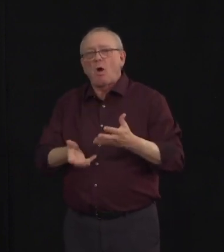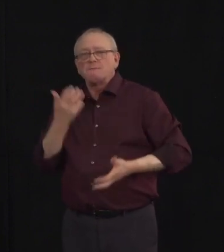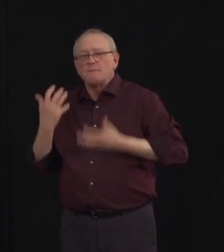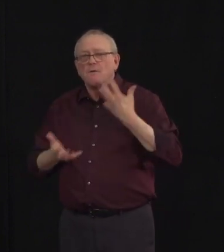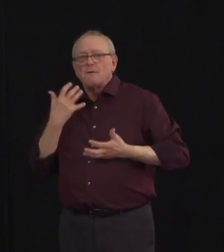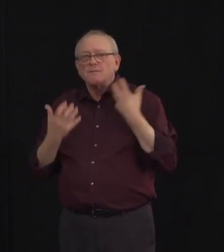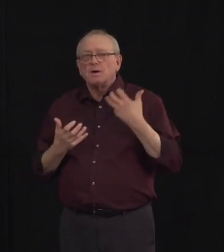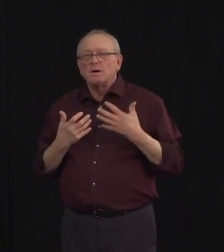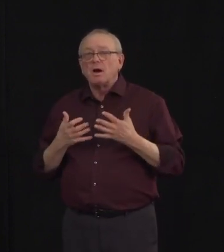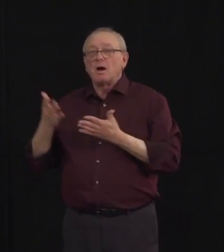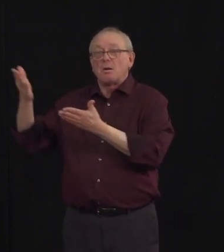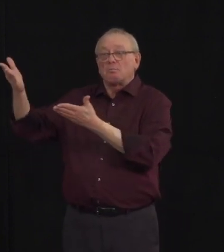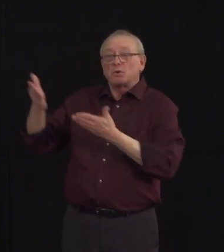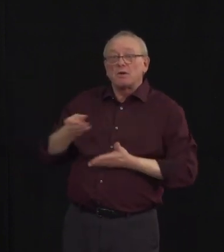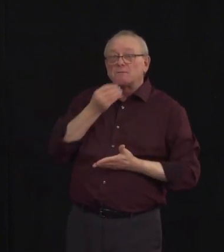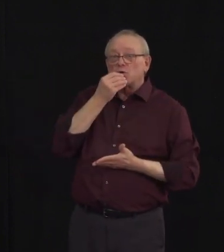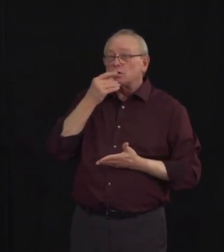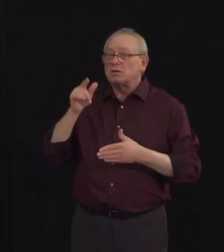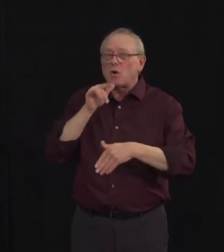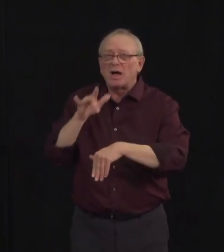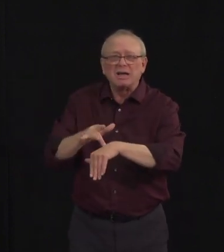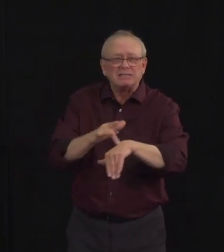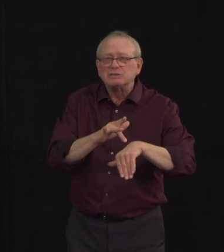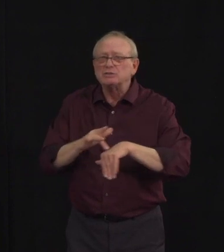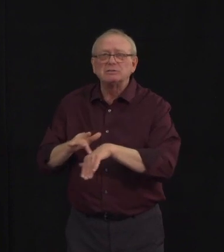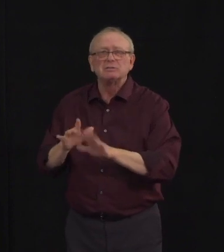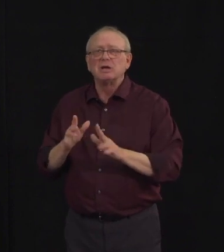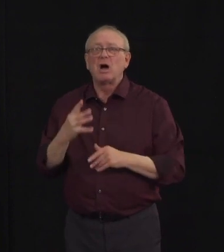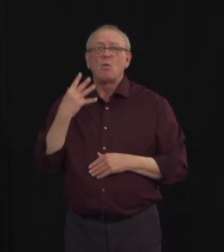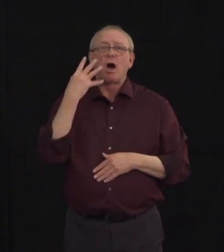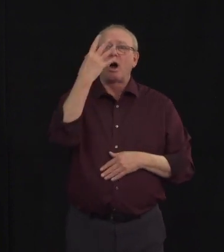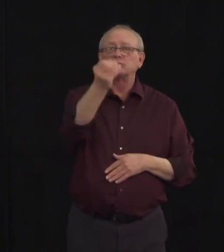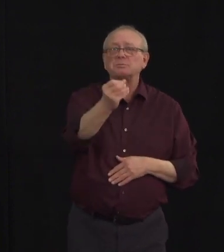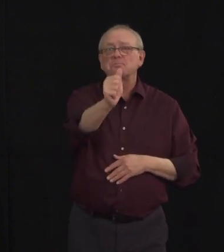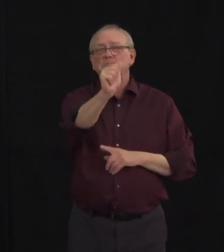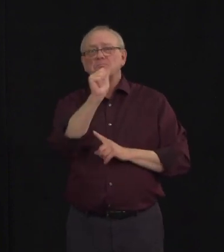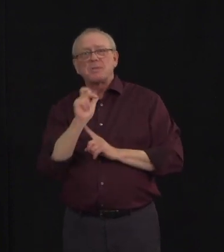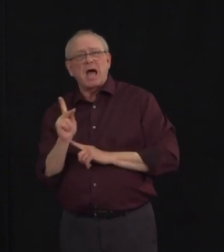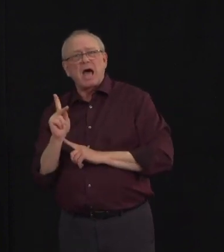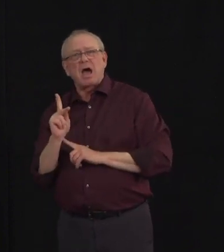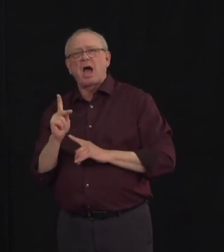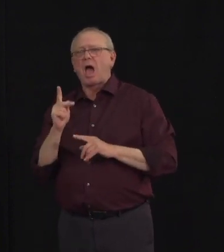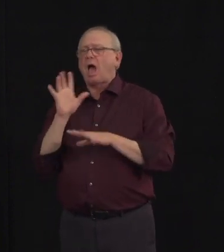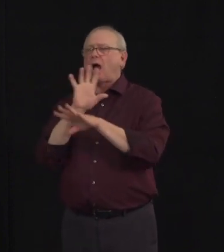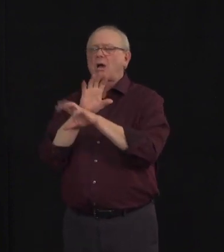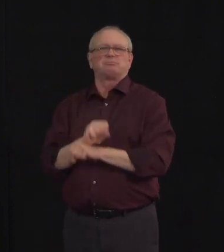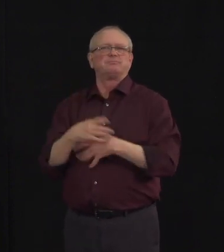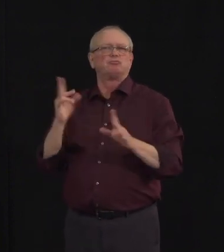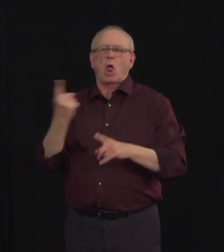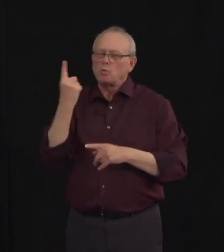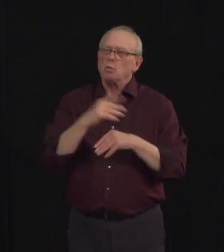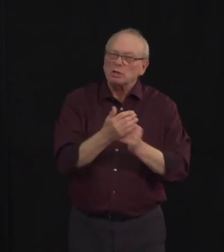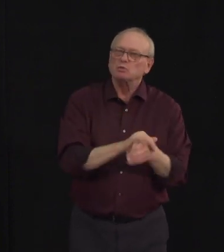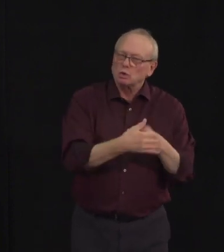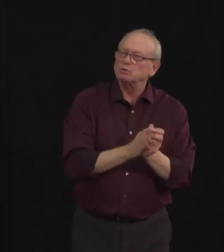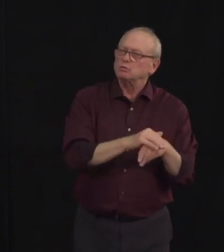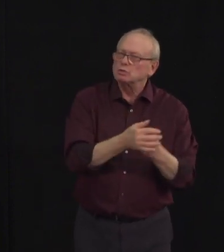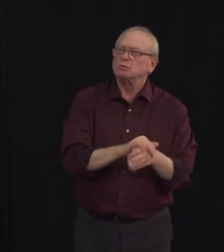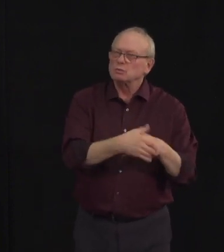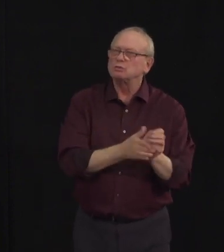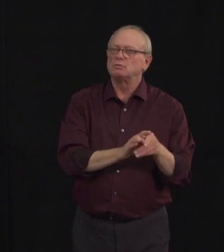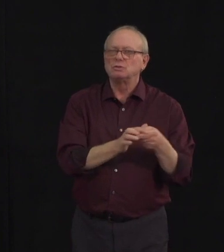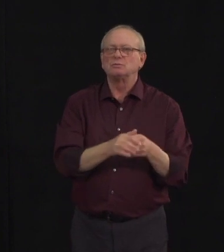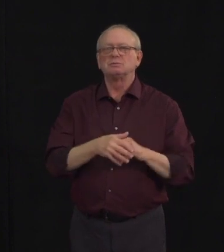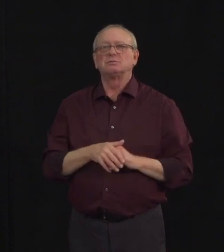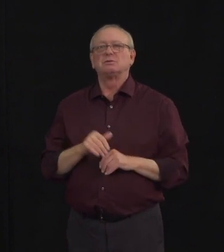any location, we wash our hands for at least 20 seconds in warm, soapy water. We also maintain physical